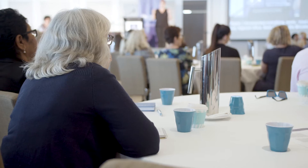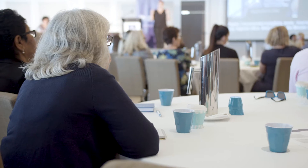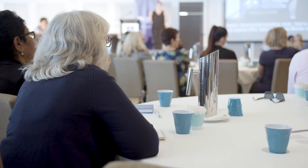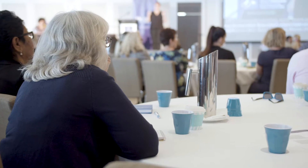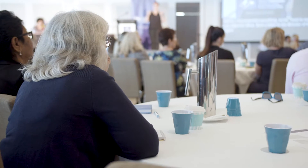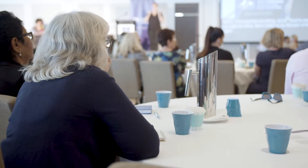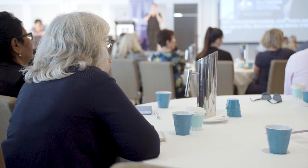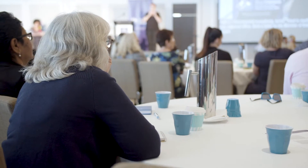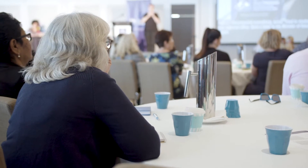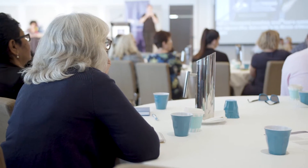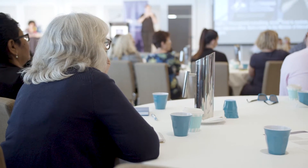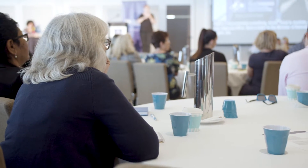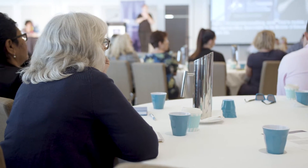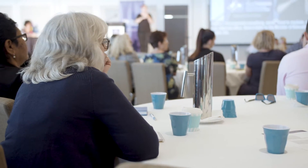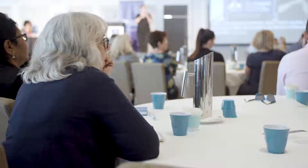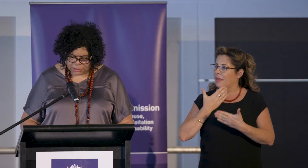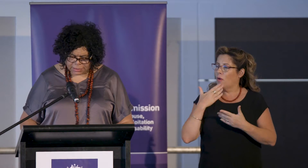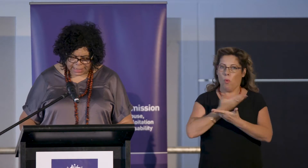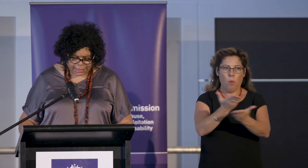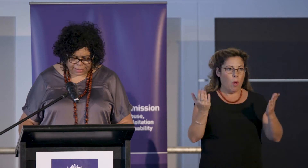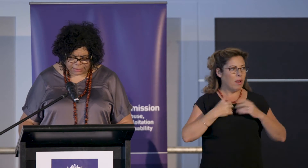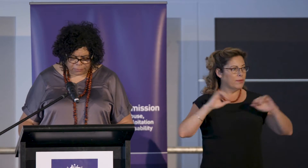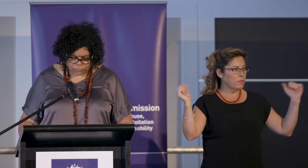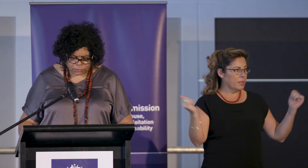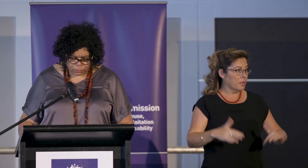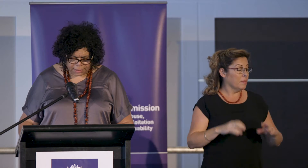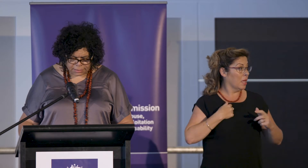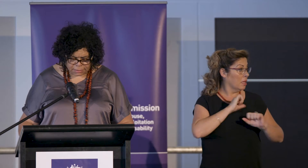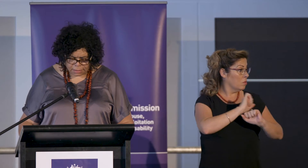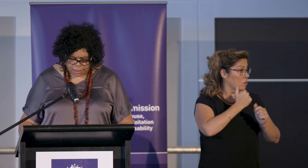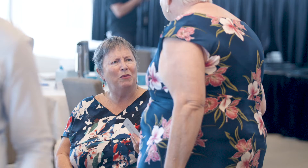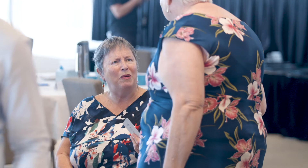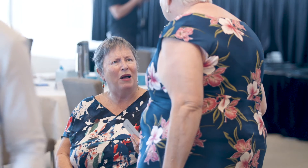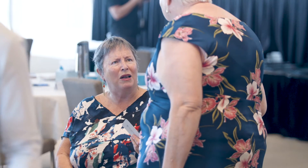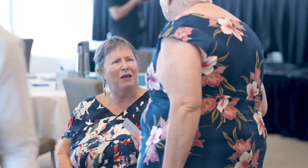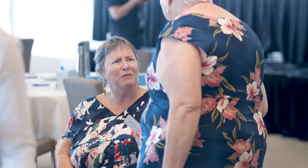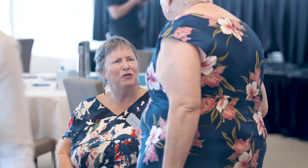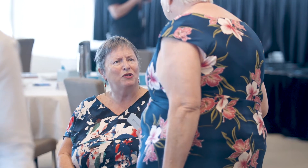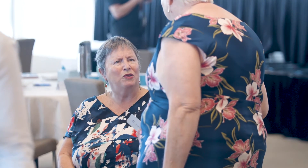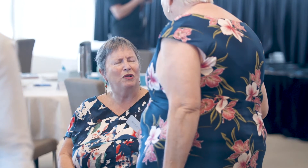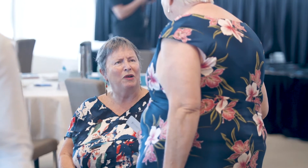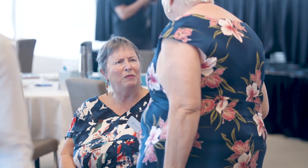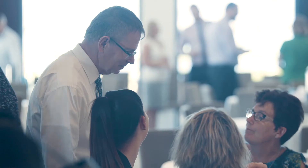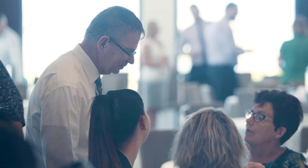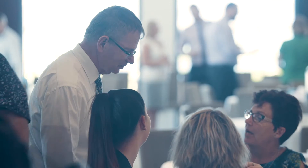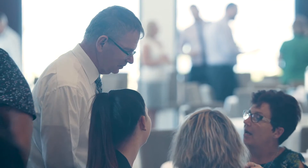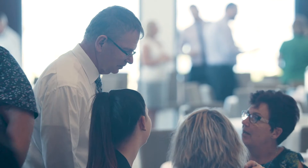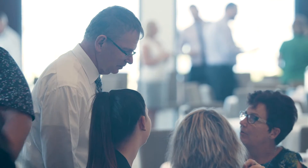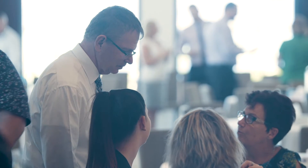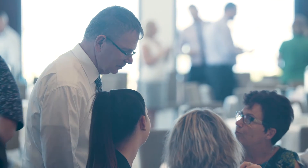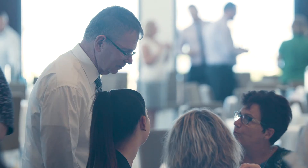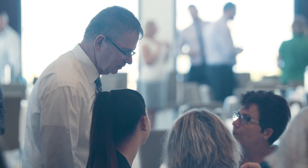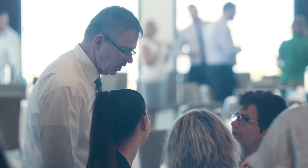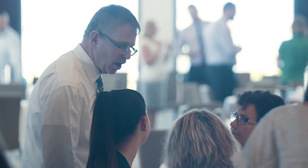It has been an honour and a privilege to hear some of your stories and we look forward to hearing